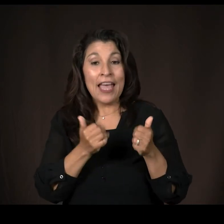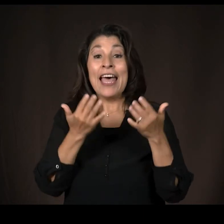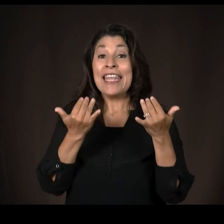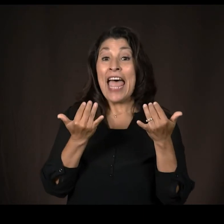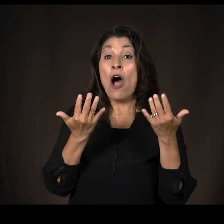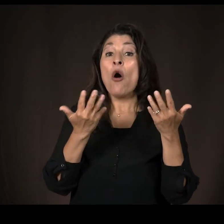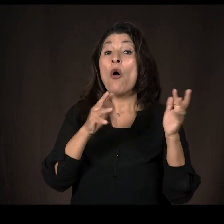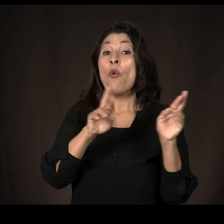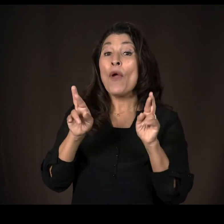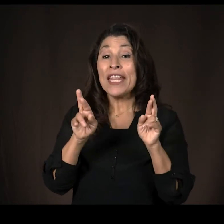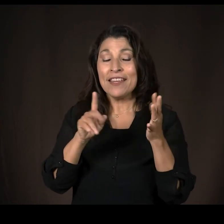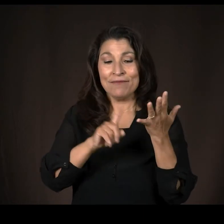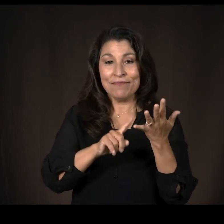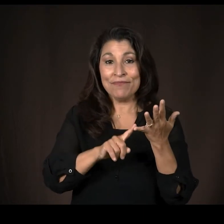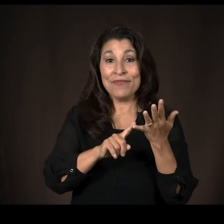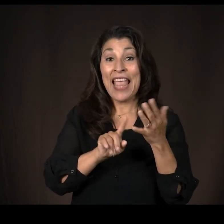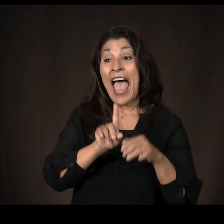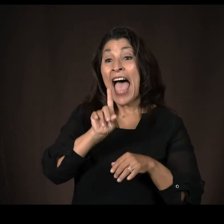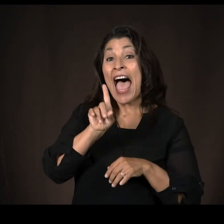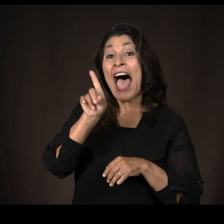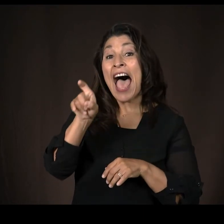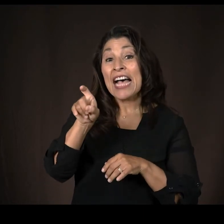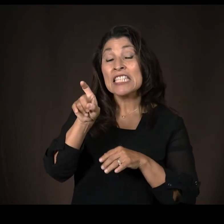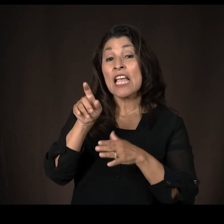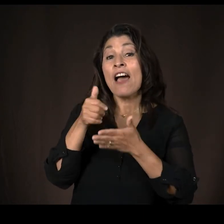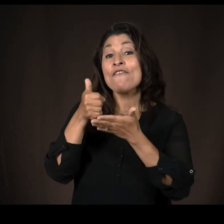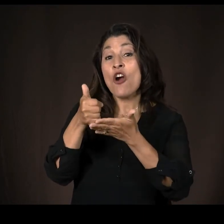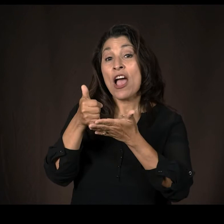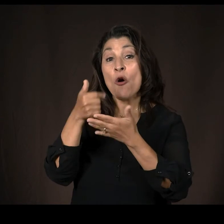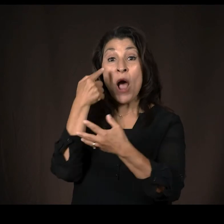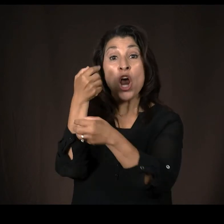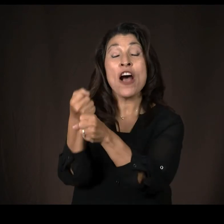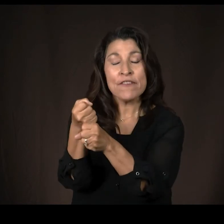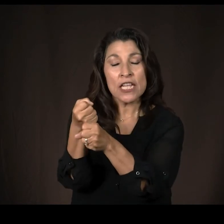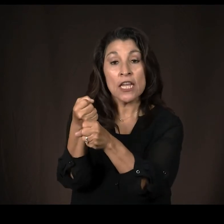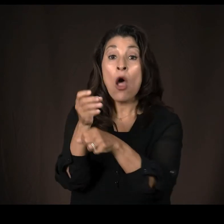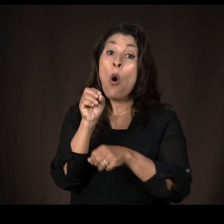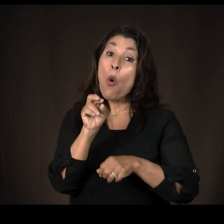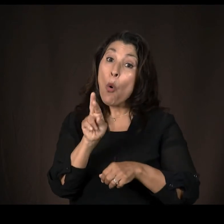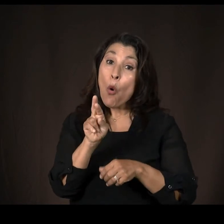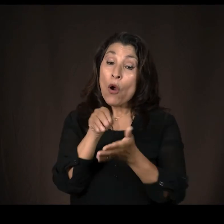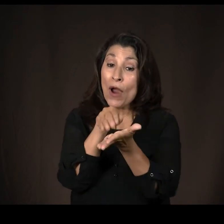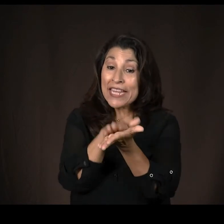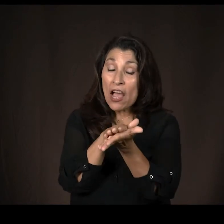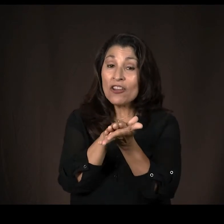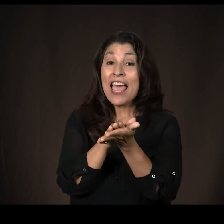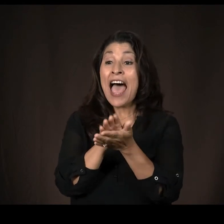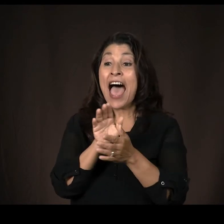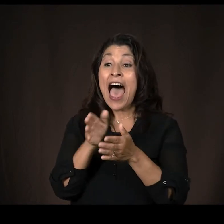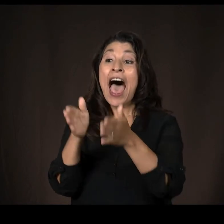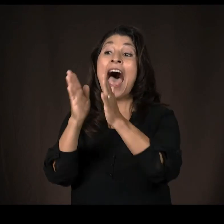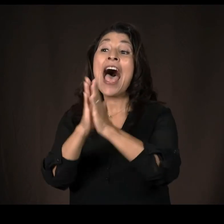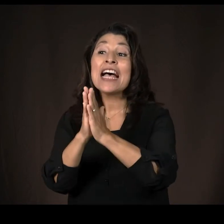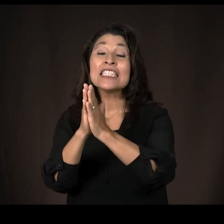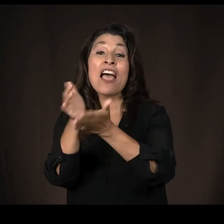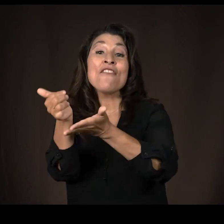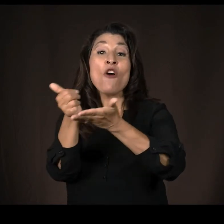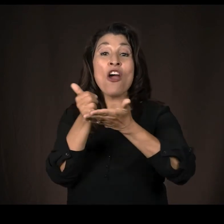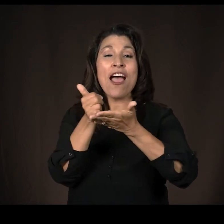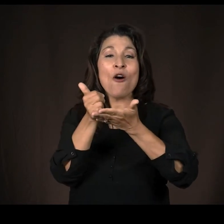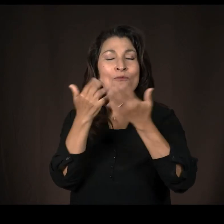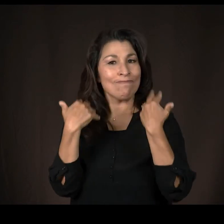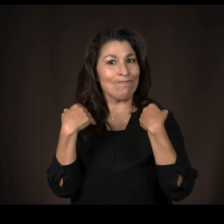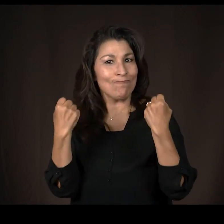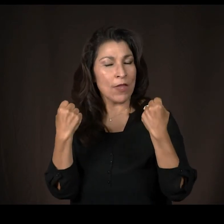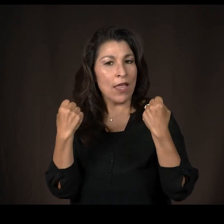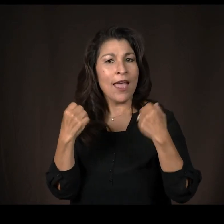help confidently. You might even just write down, ask for help fearlessly. See, you just